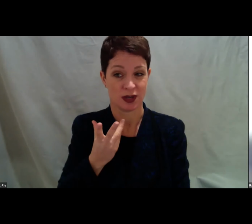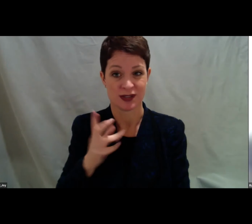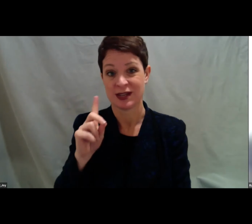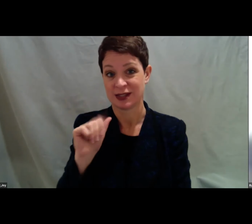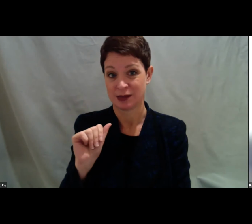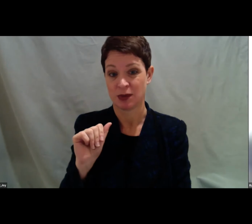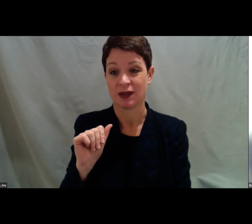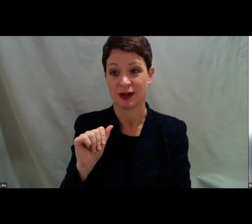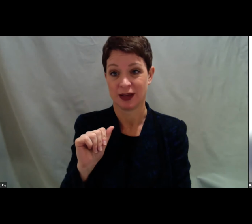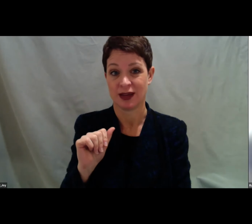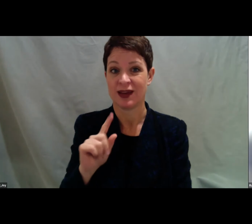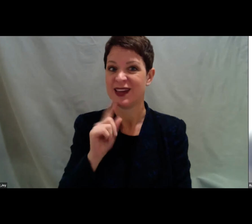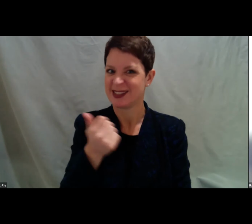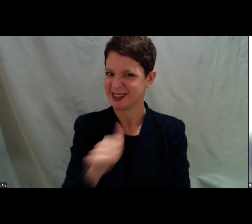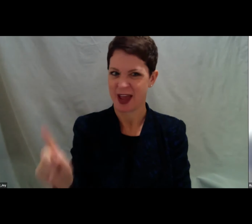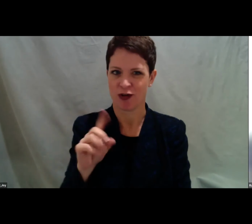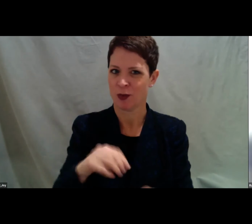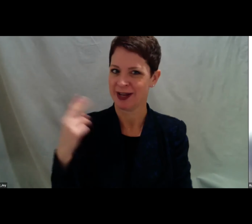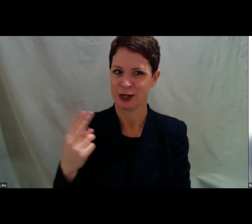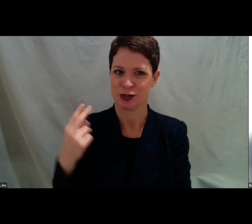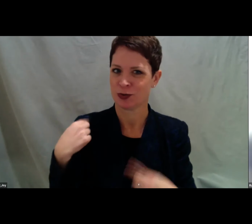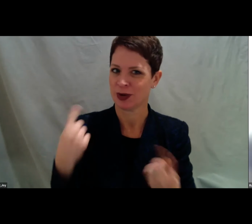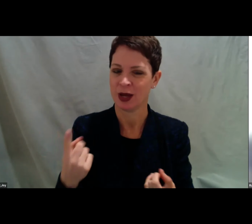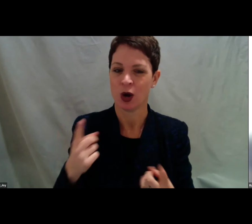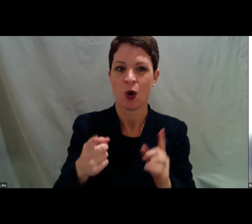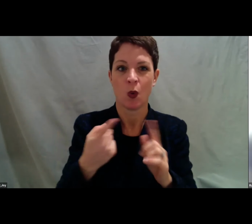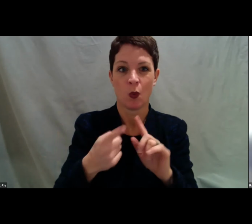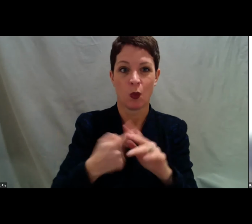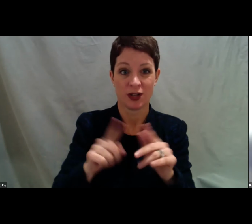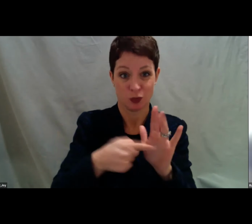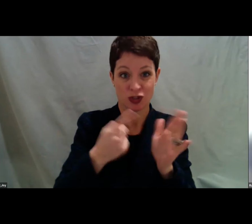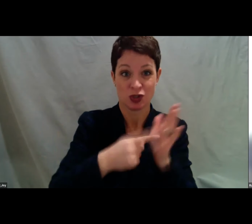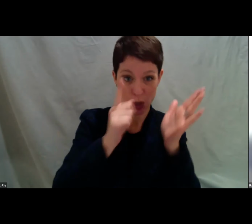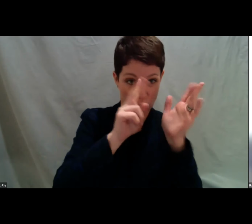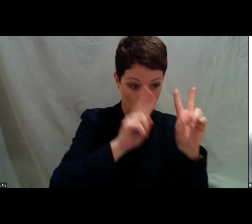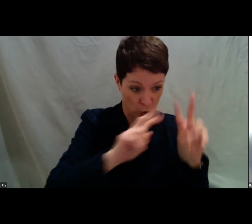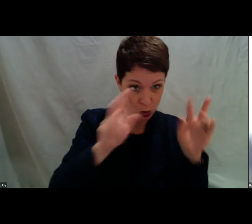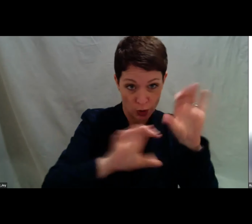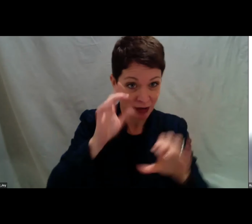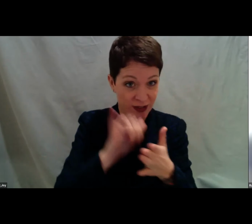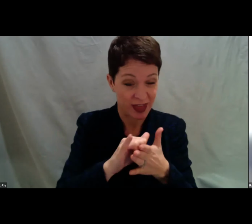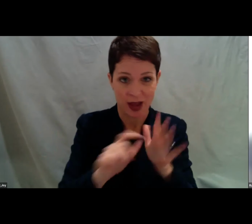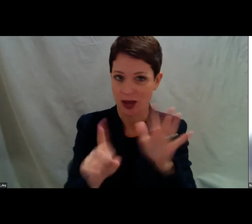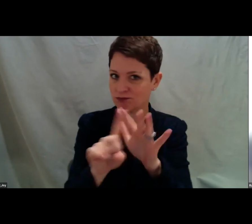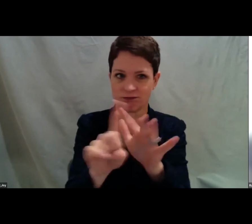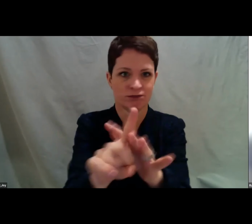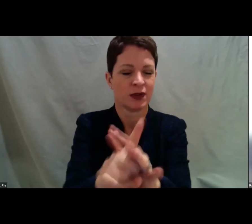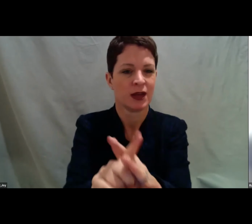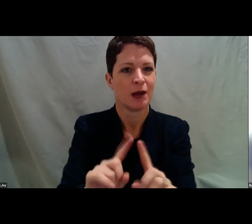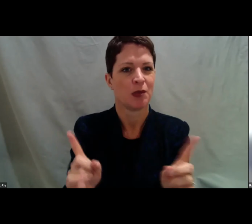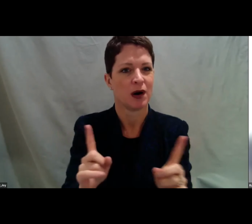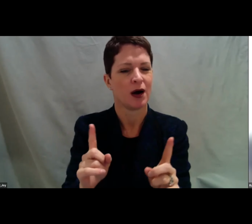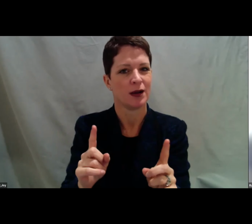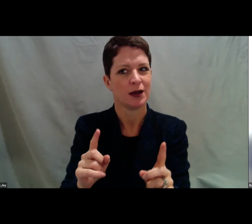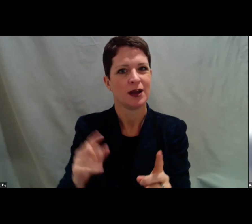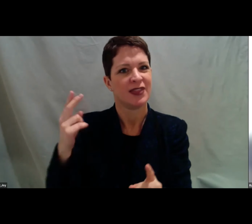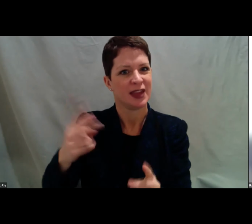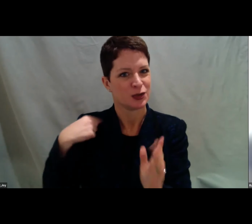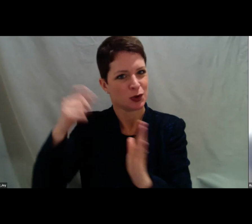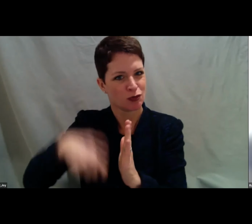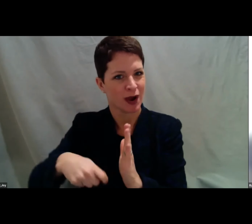disability is everywhere in history once you begin looking for it, but conspicuously absent in the histories we